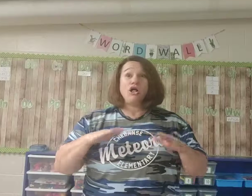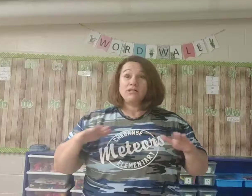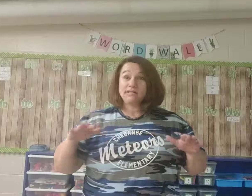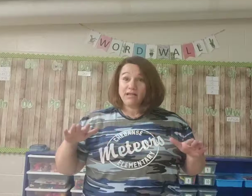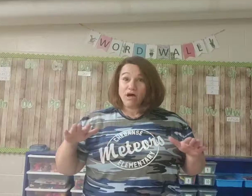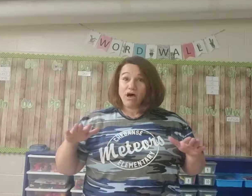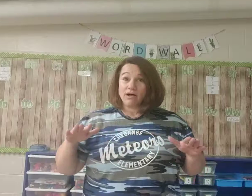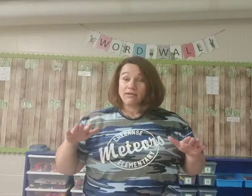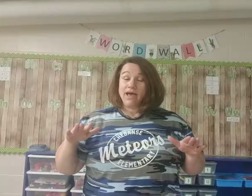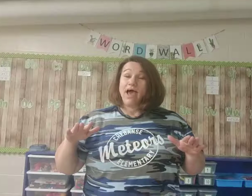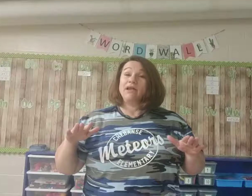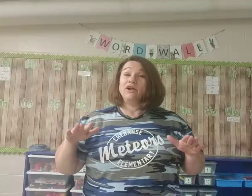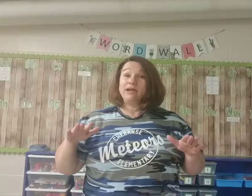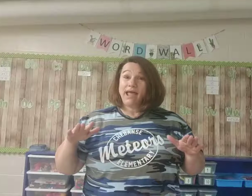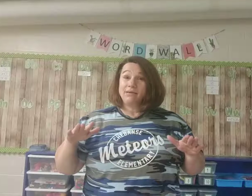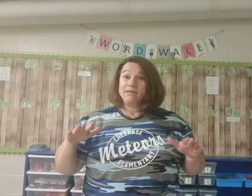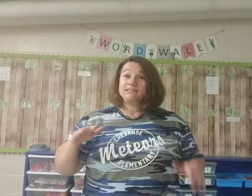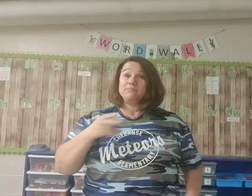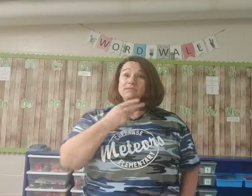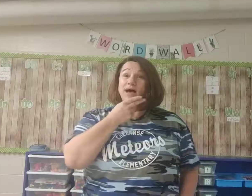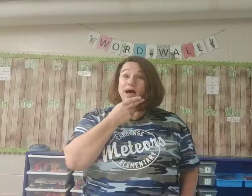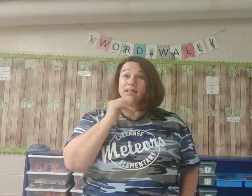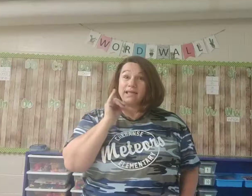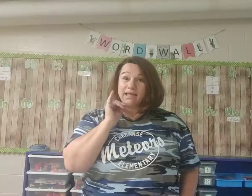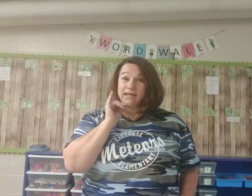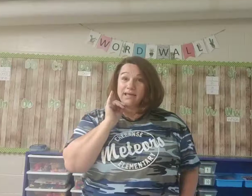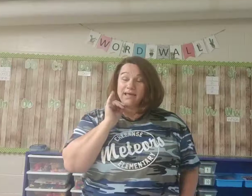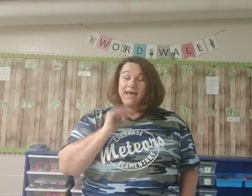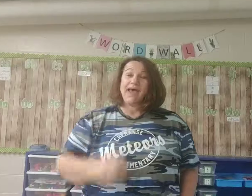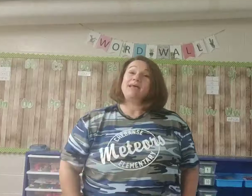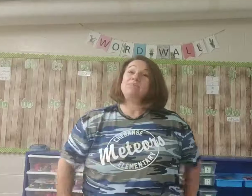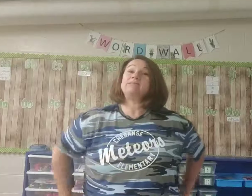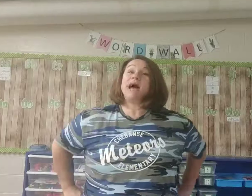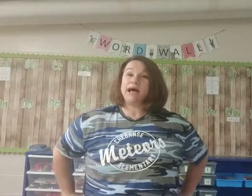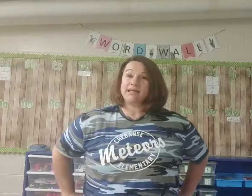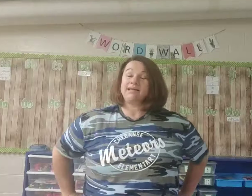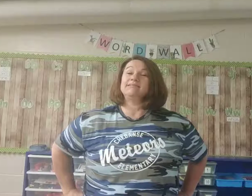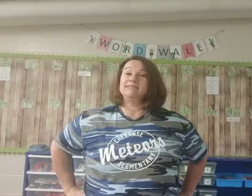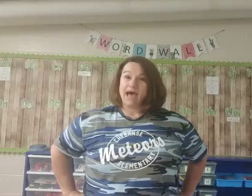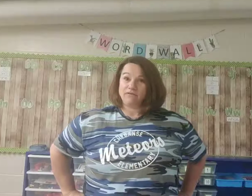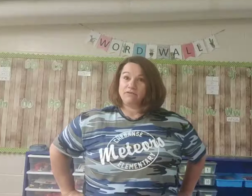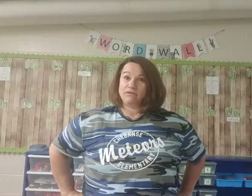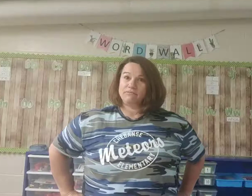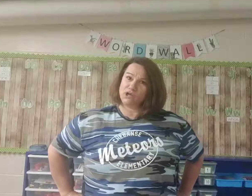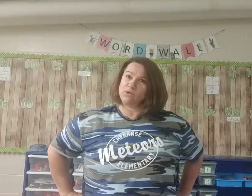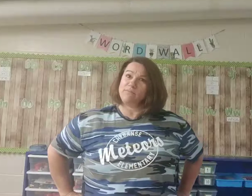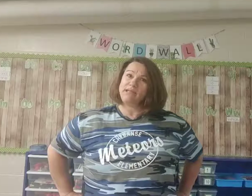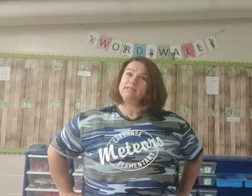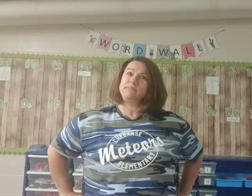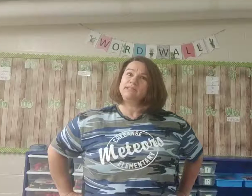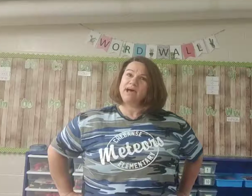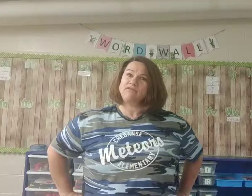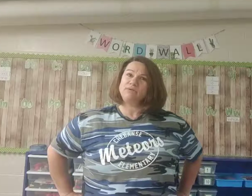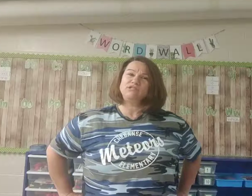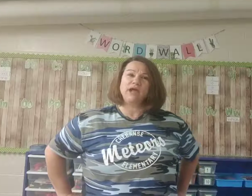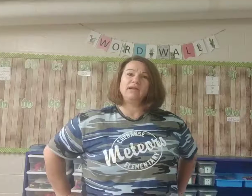all day long. And her name is Miss Holly. And Miss Holly is deaf. Do you know what it means to be deaf? Raise your hand